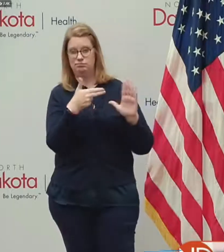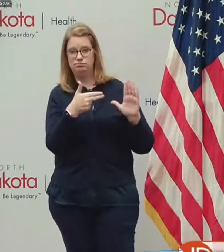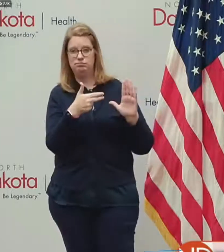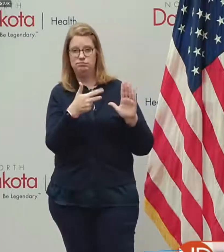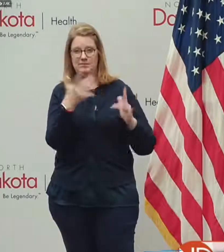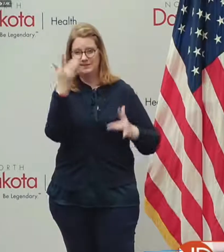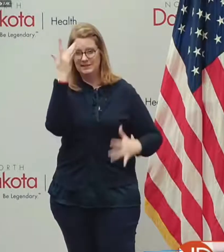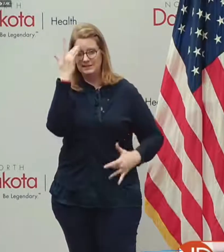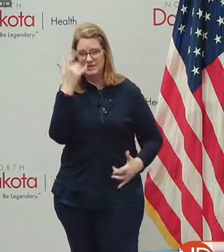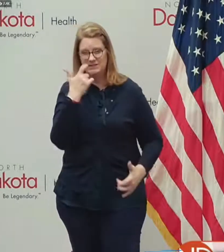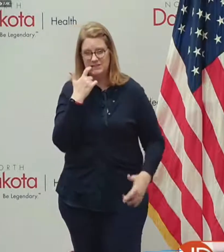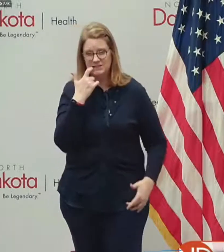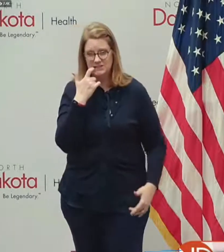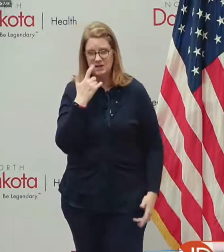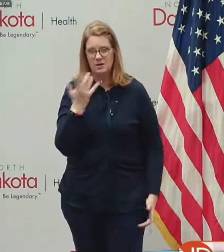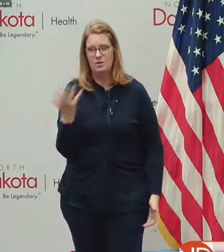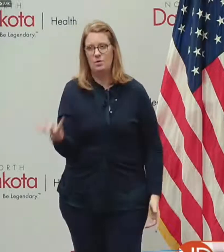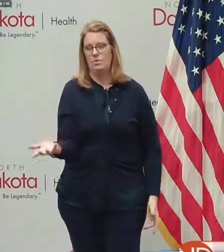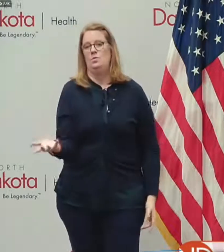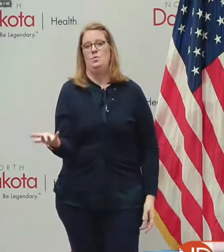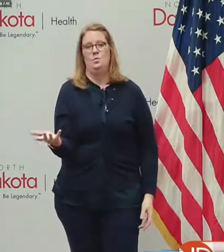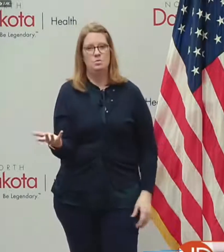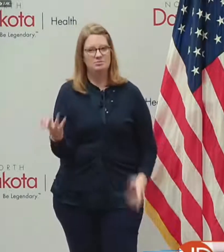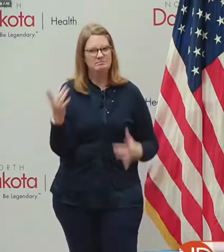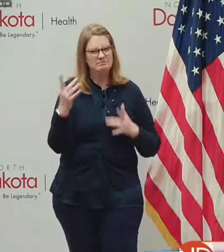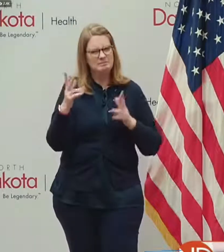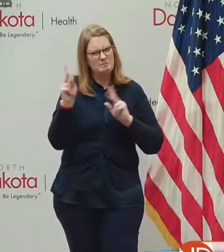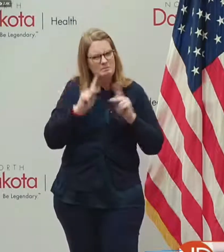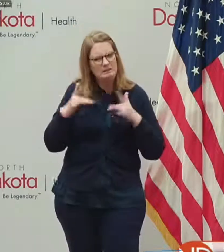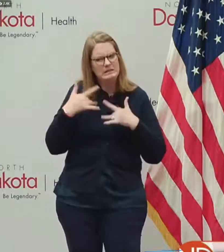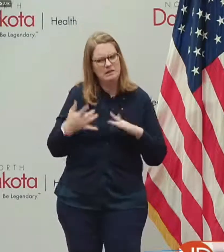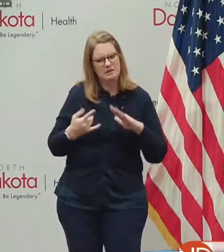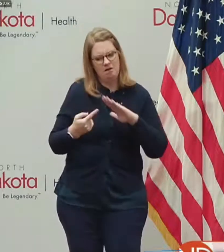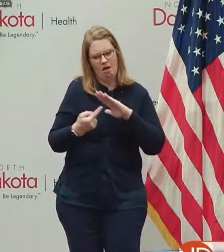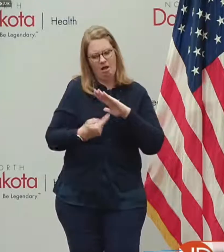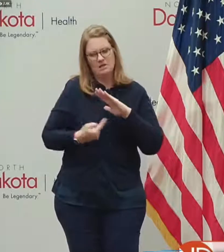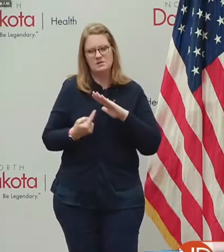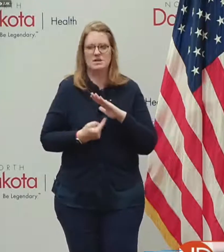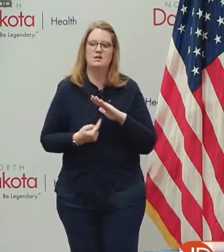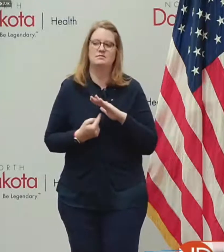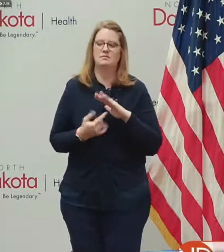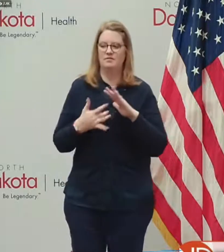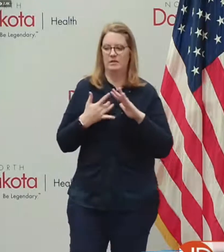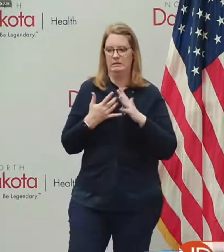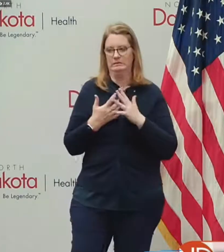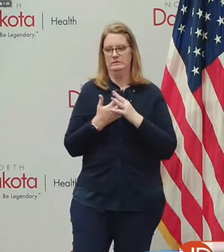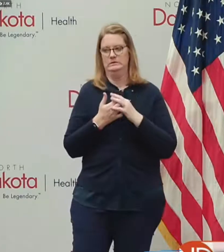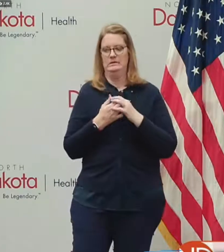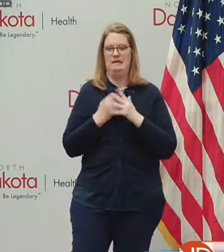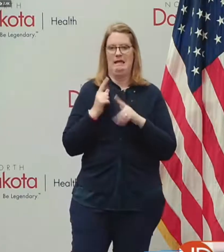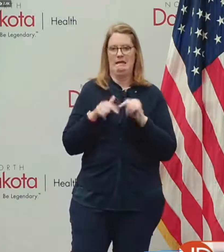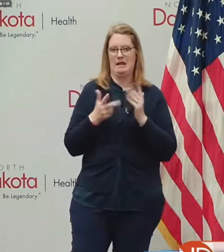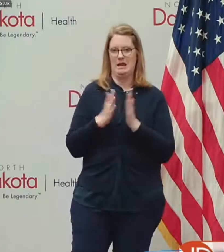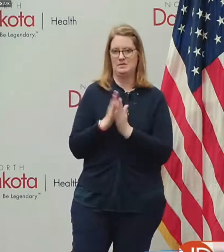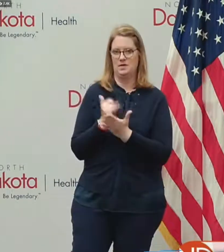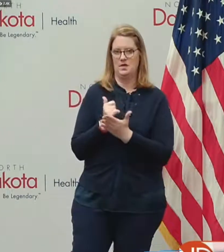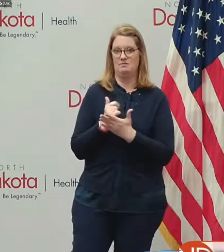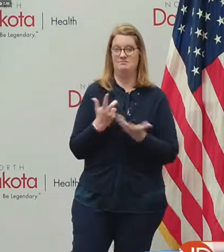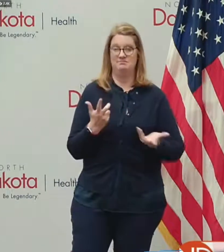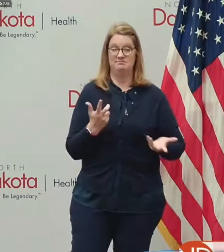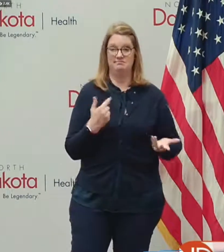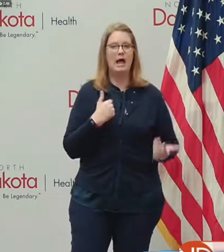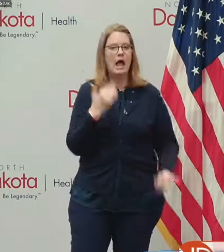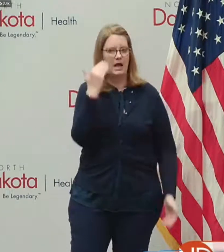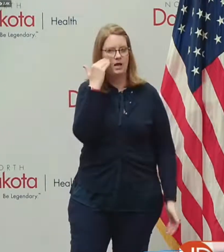addiction causes people to isolate and not reach out for help. I know this firsthand